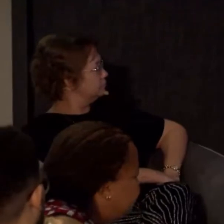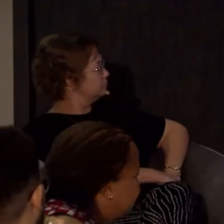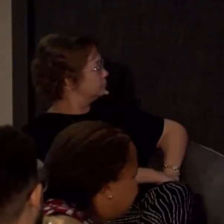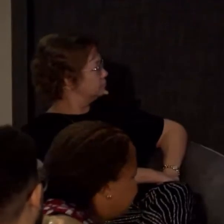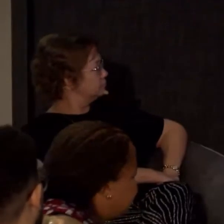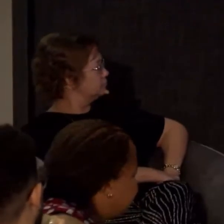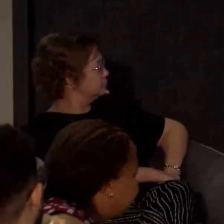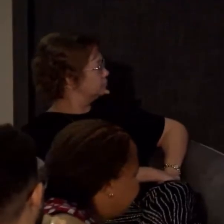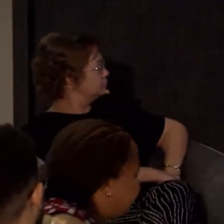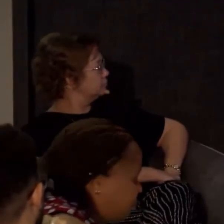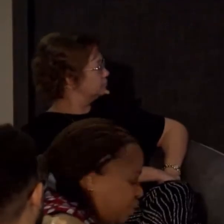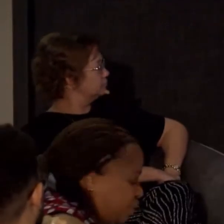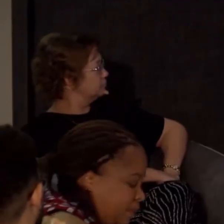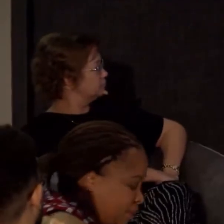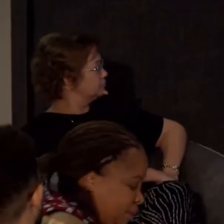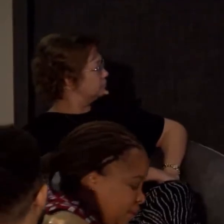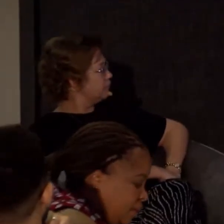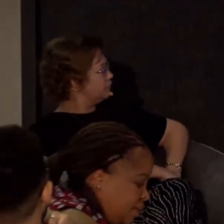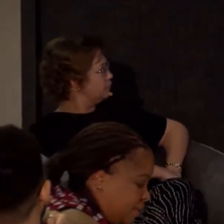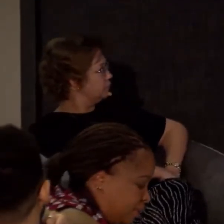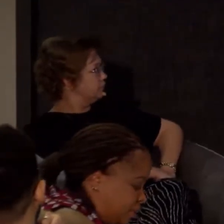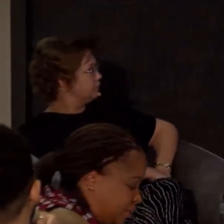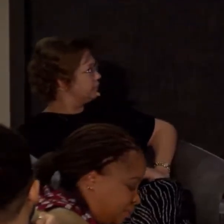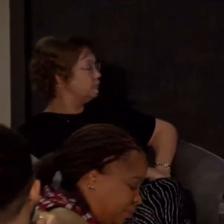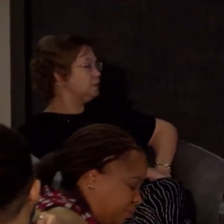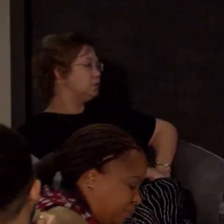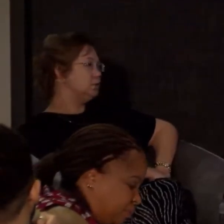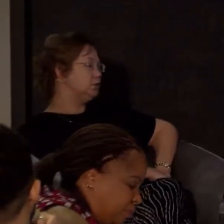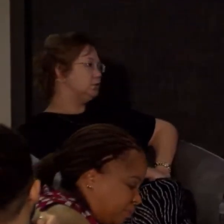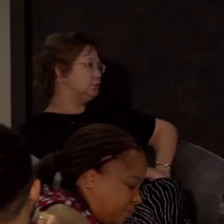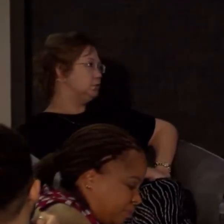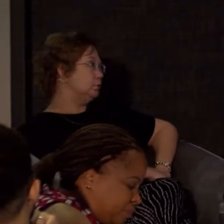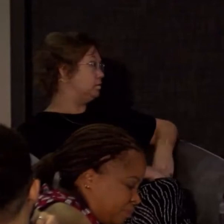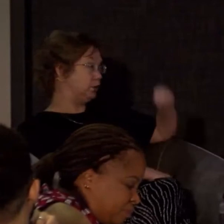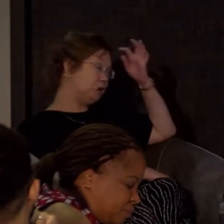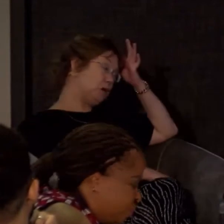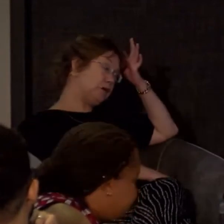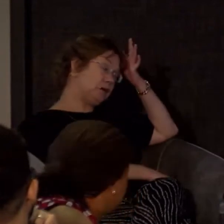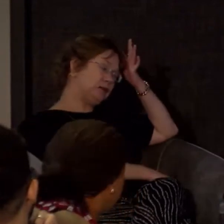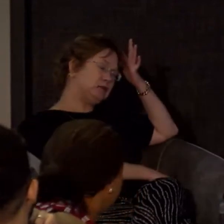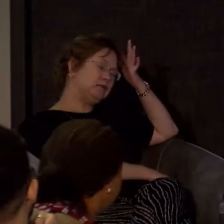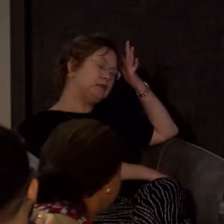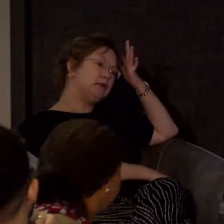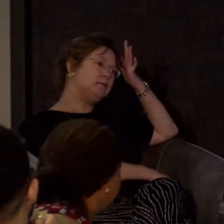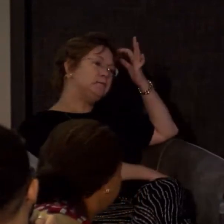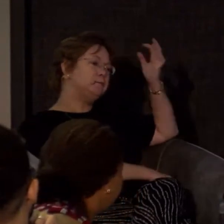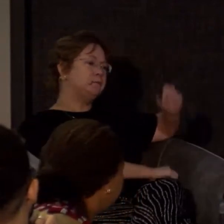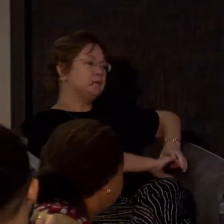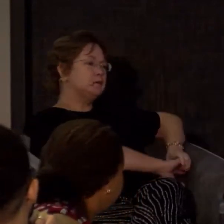your understanding of how we need to change leadership? I think, Jeremy, you may have read my mind now, because I'm